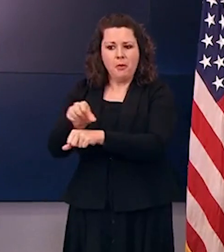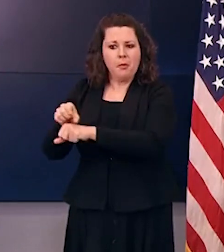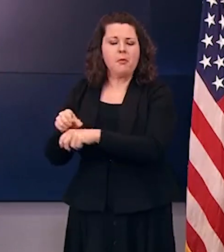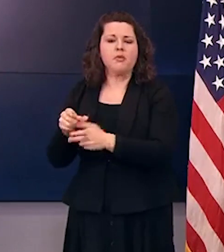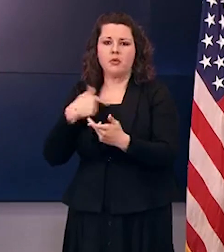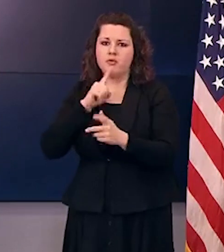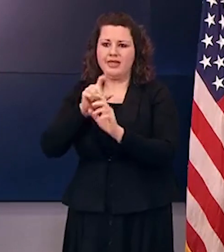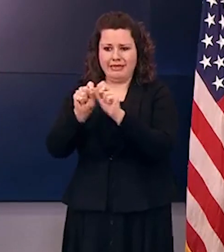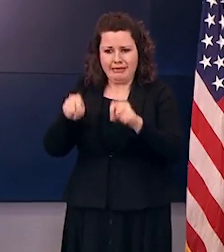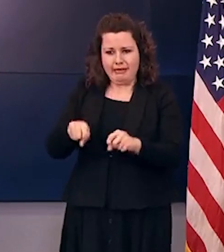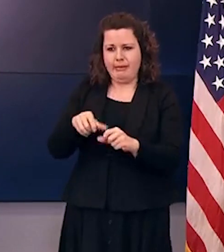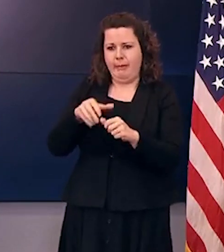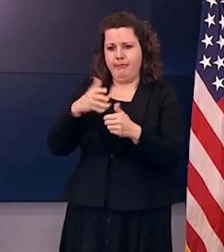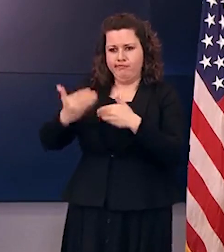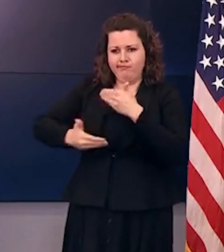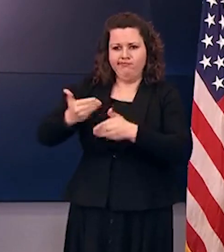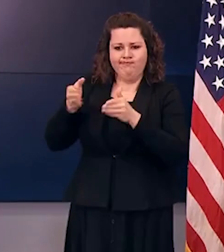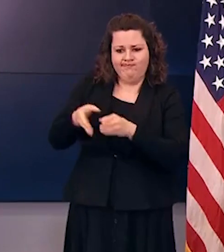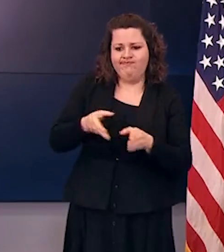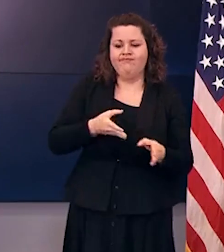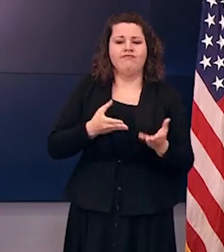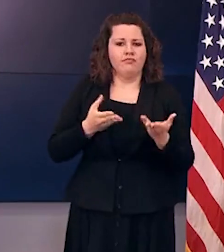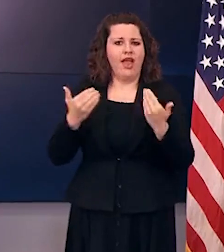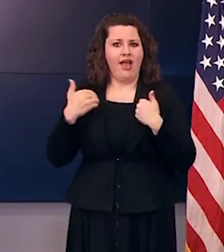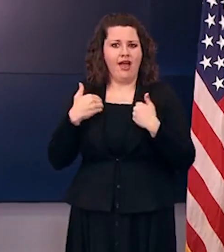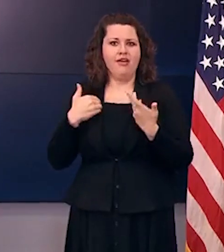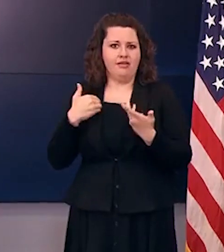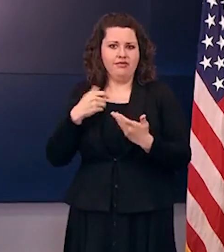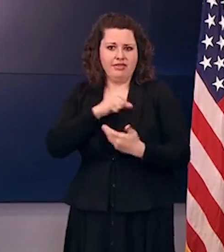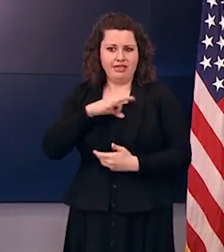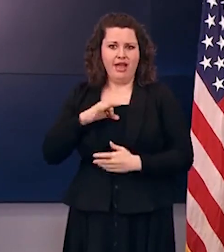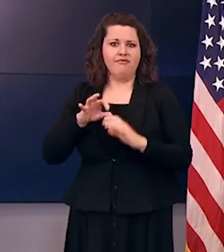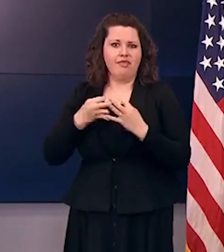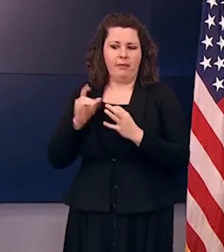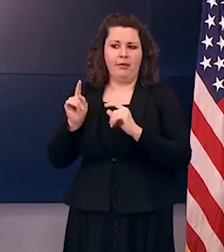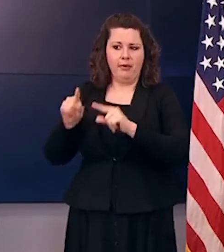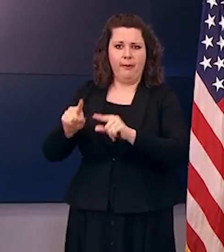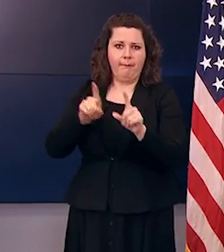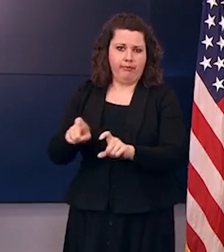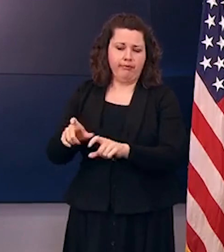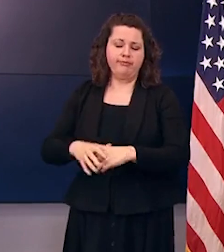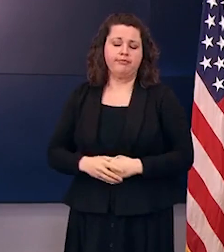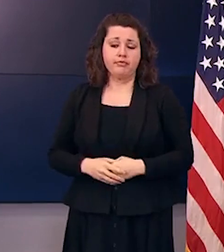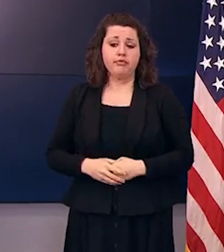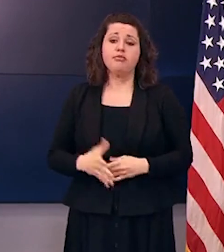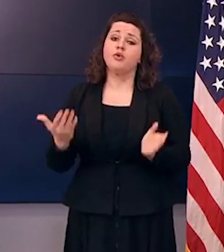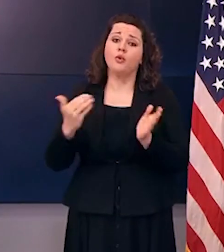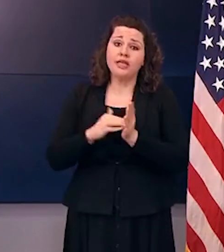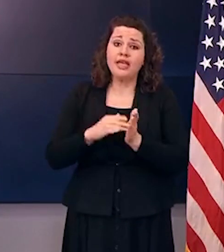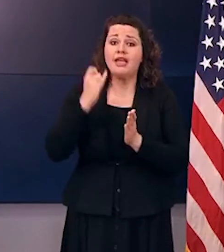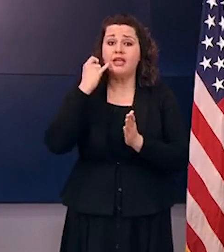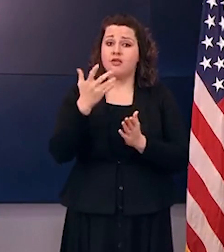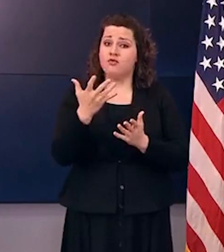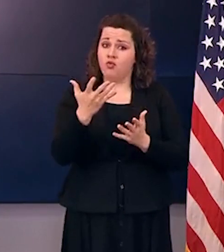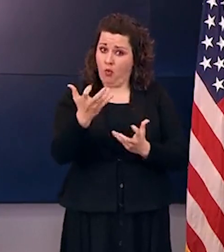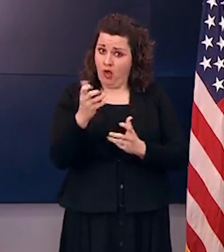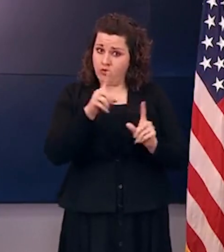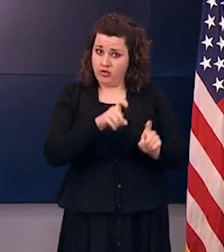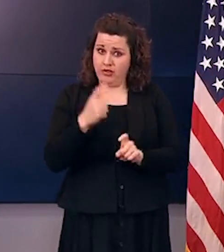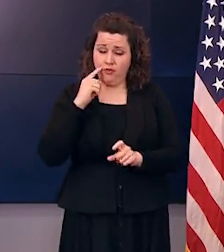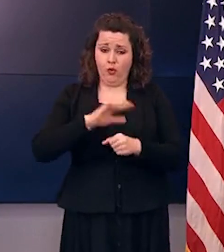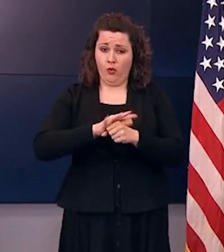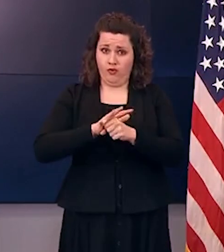we're having the individuals, the staff and their family come through and do the testing. So again, if you're interested in being tested